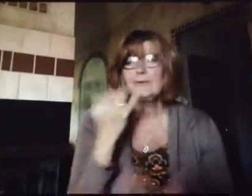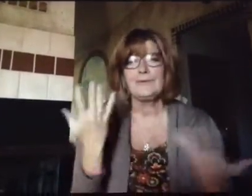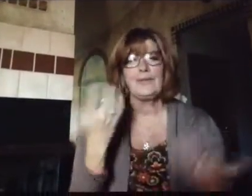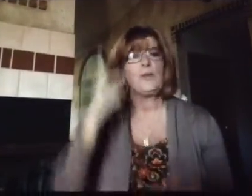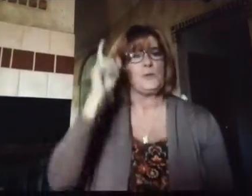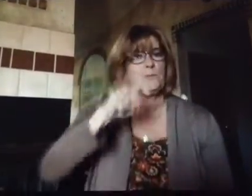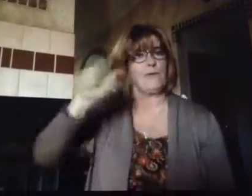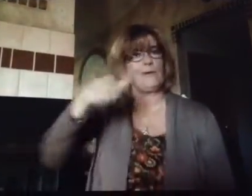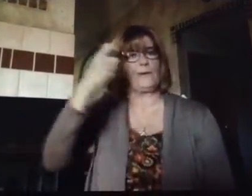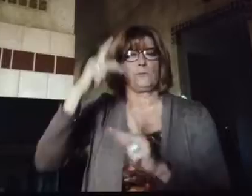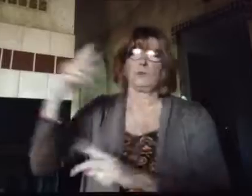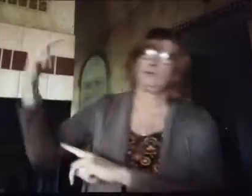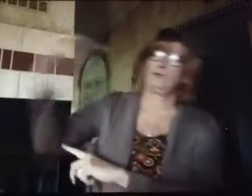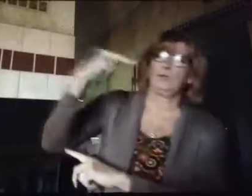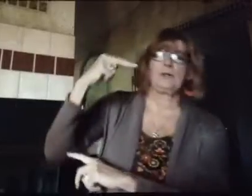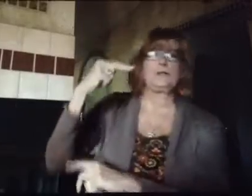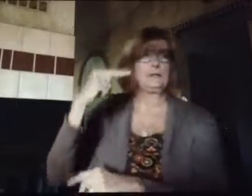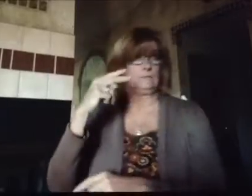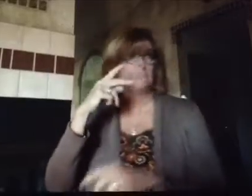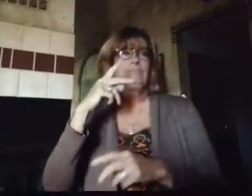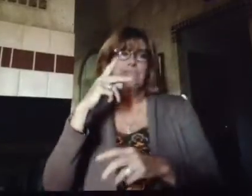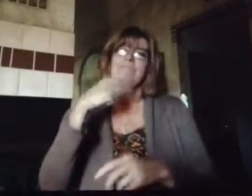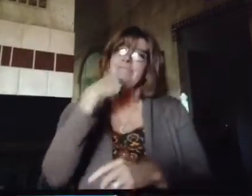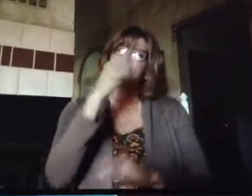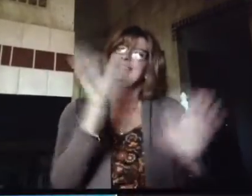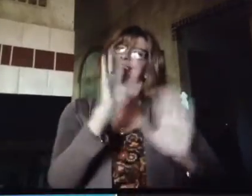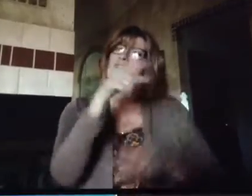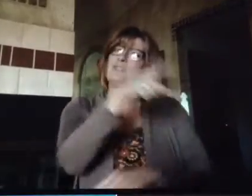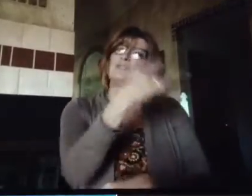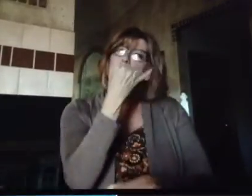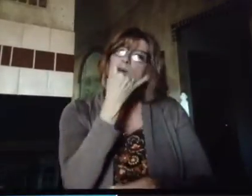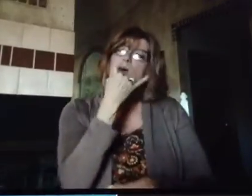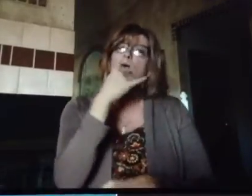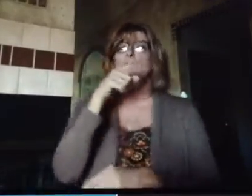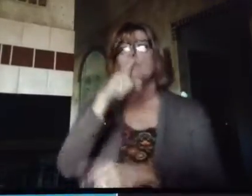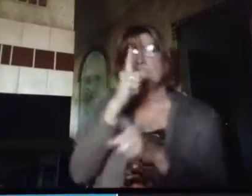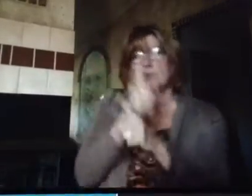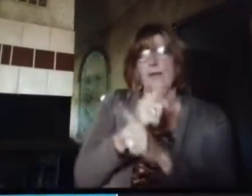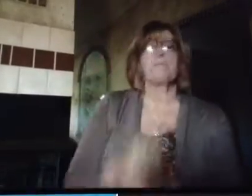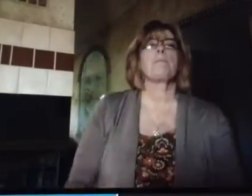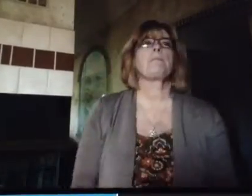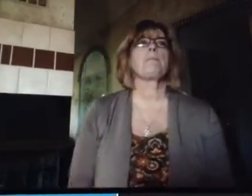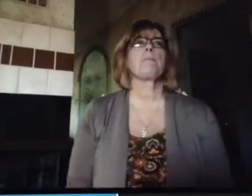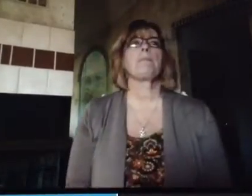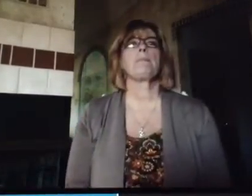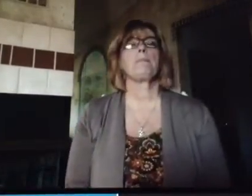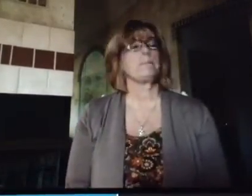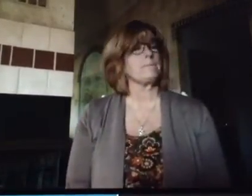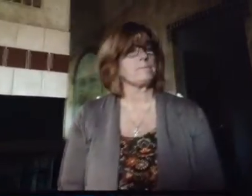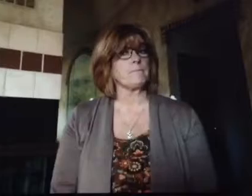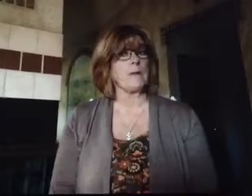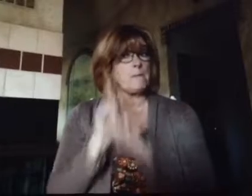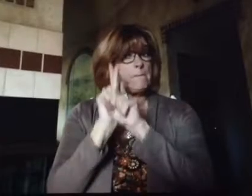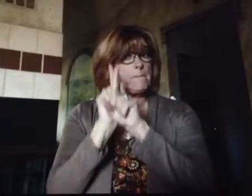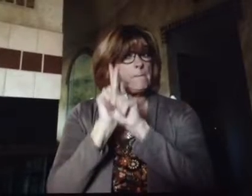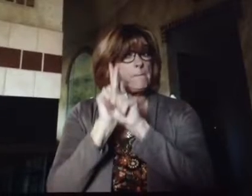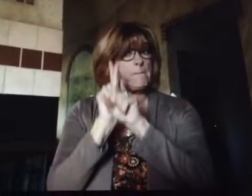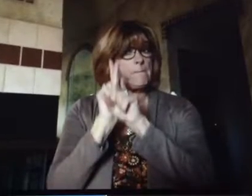And the reason why you need a mentor is Because you're not just going to practice on your own